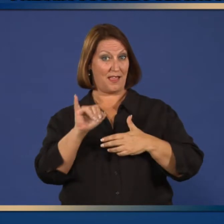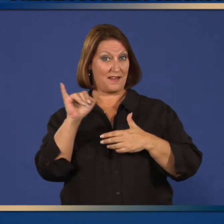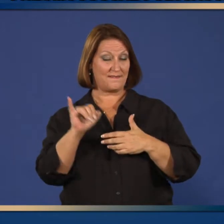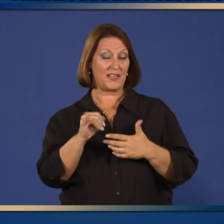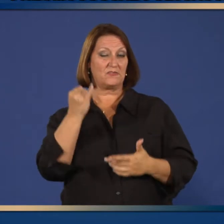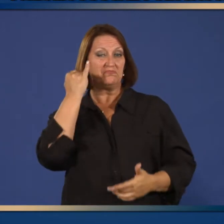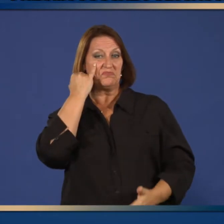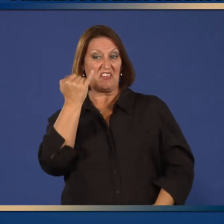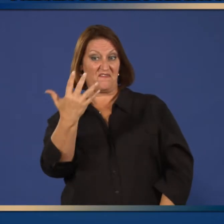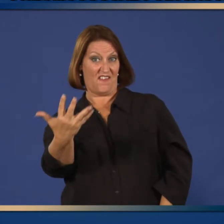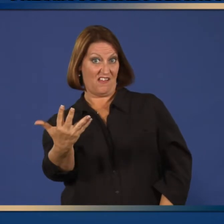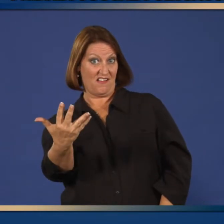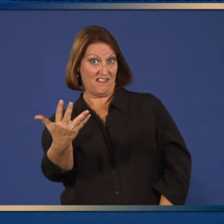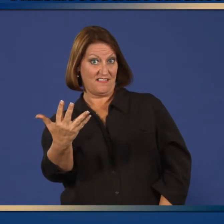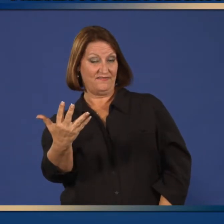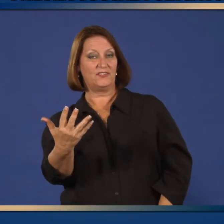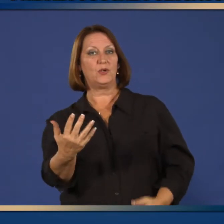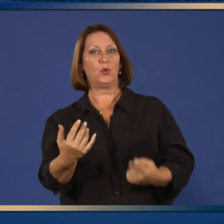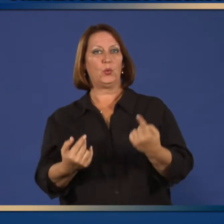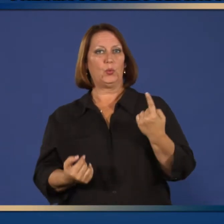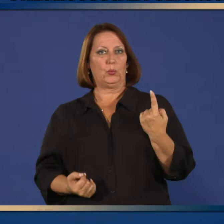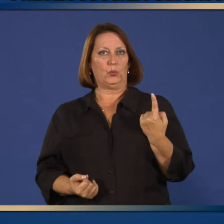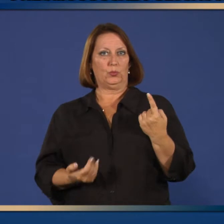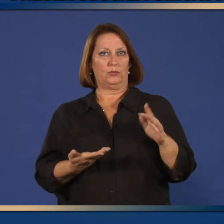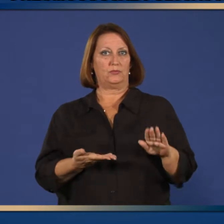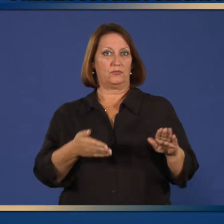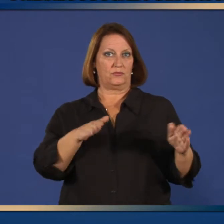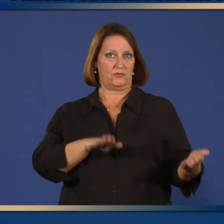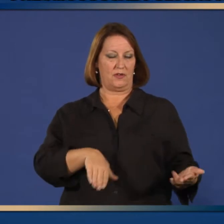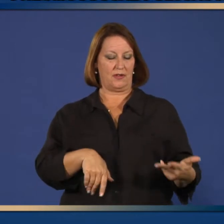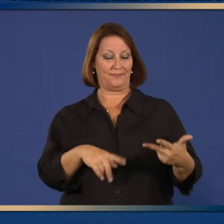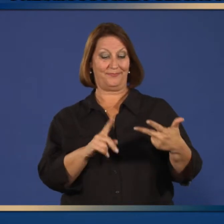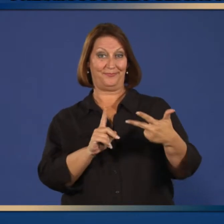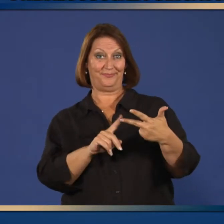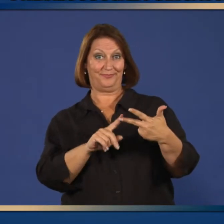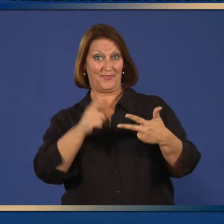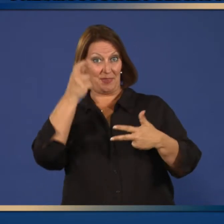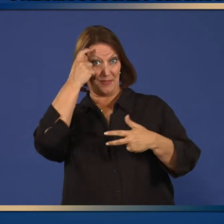Bacteremia kills about 1 person in 5.